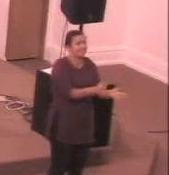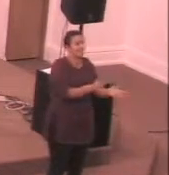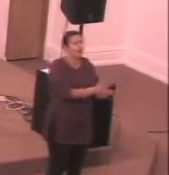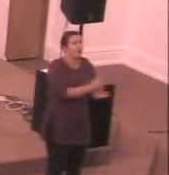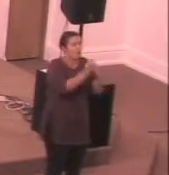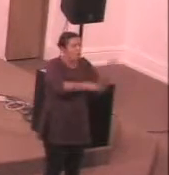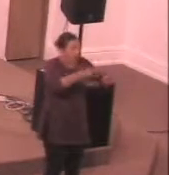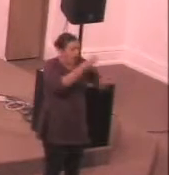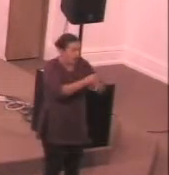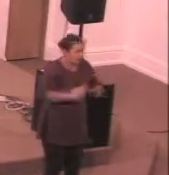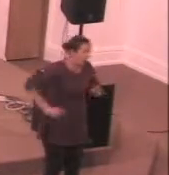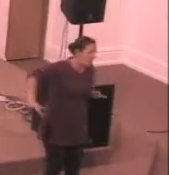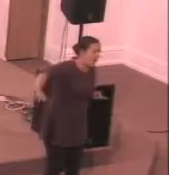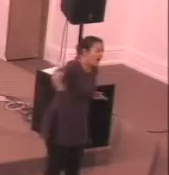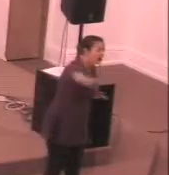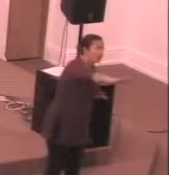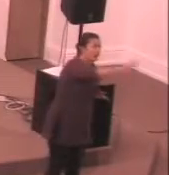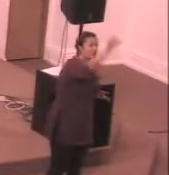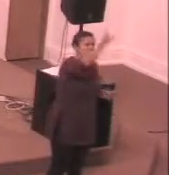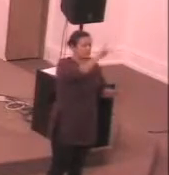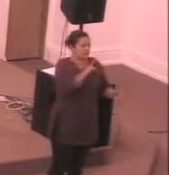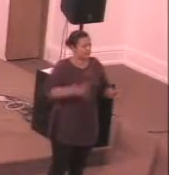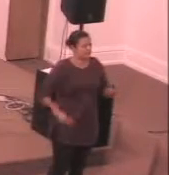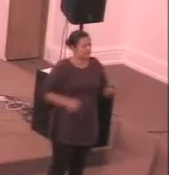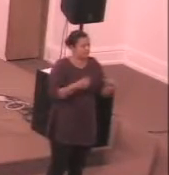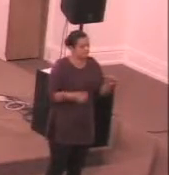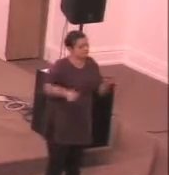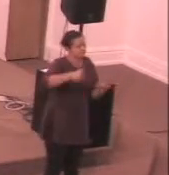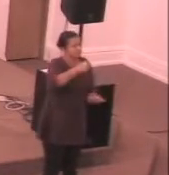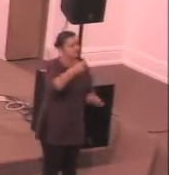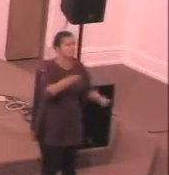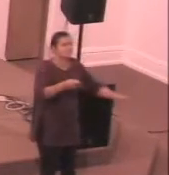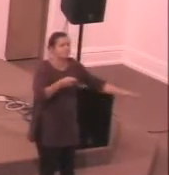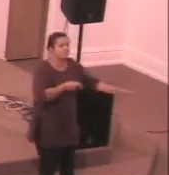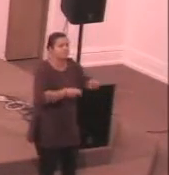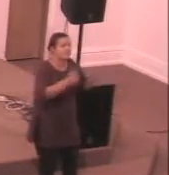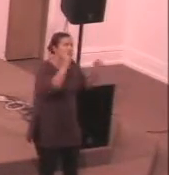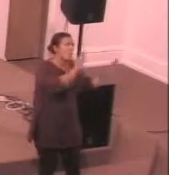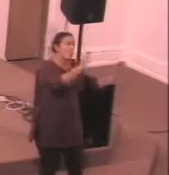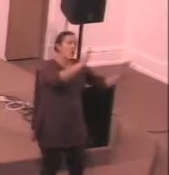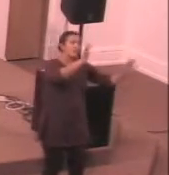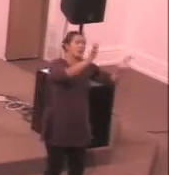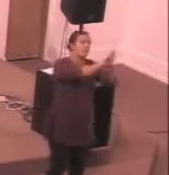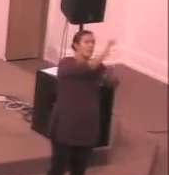all the universe, to you be the glory.